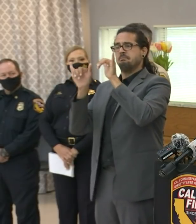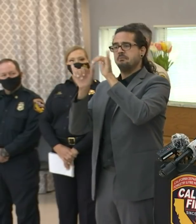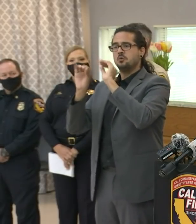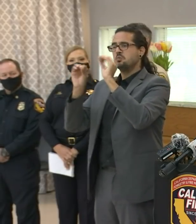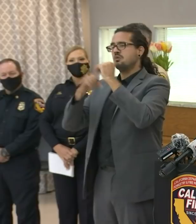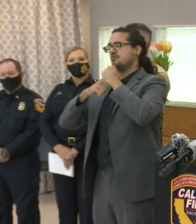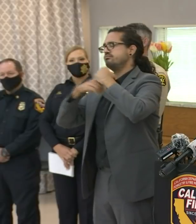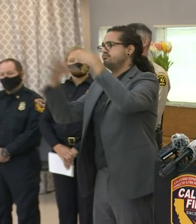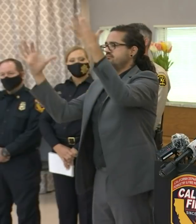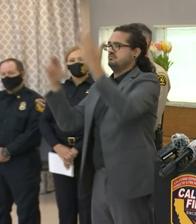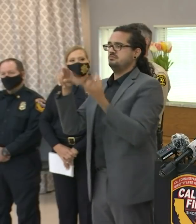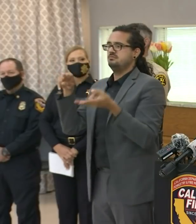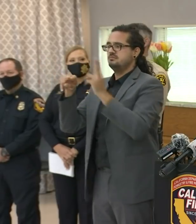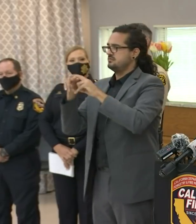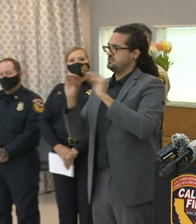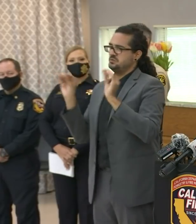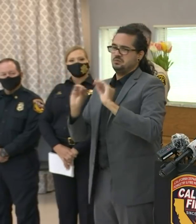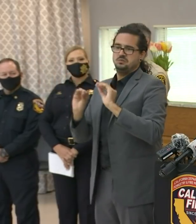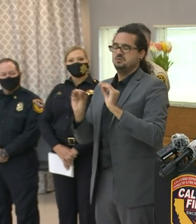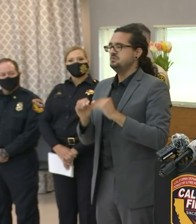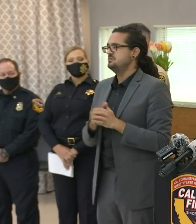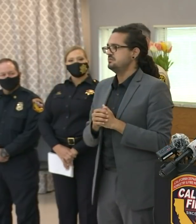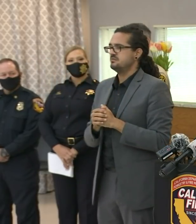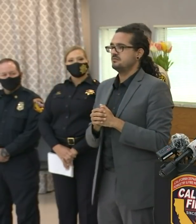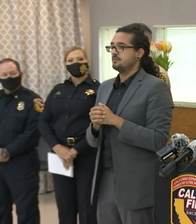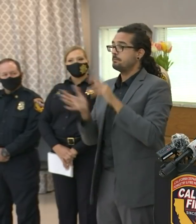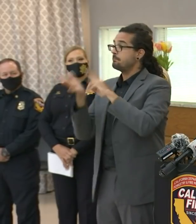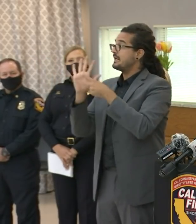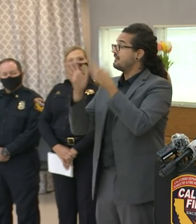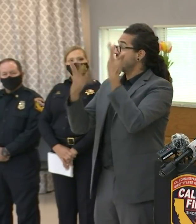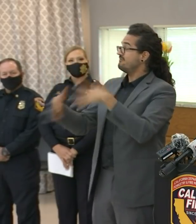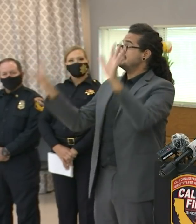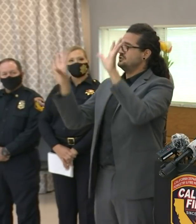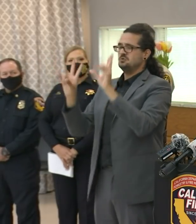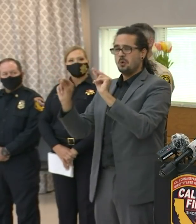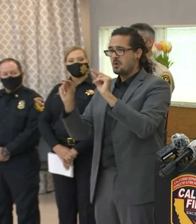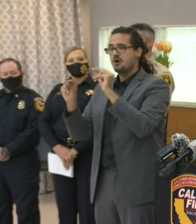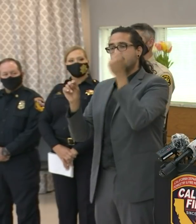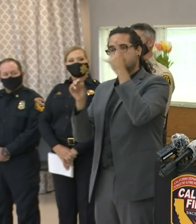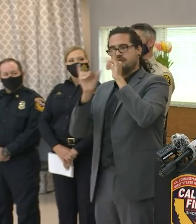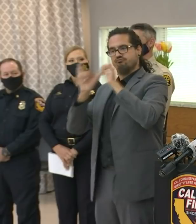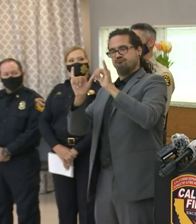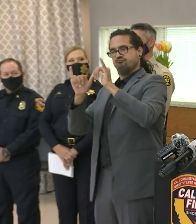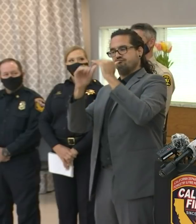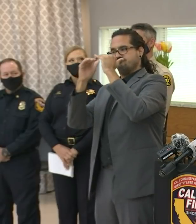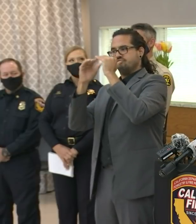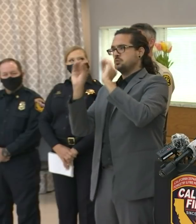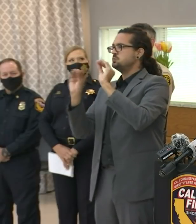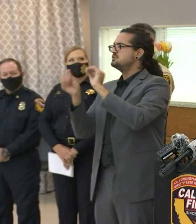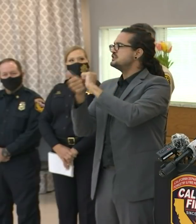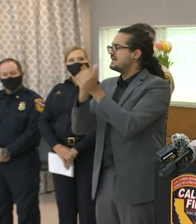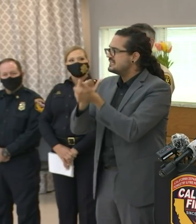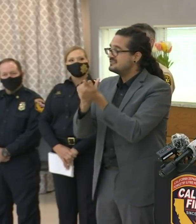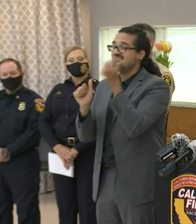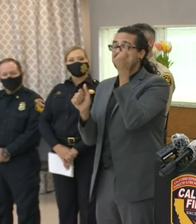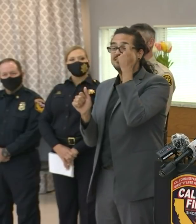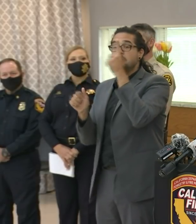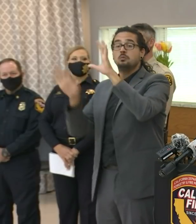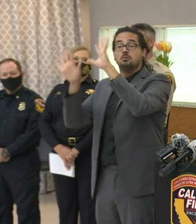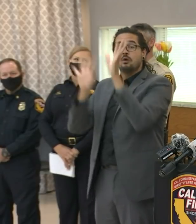forward progress of that fire. Doesn't mean it's extinguished, but due to the weather conditions, it's pretty static at this point.